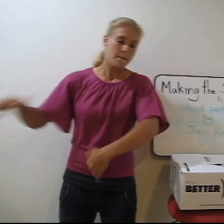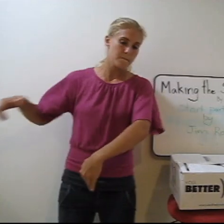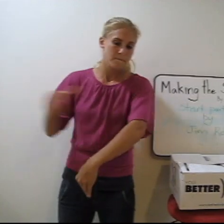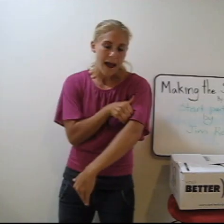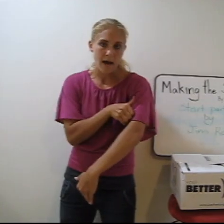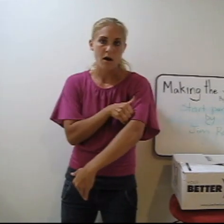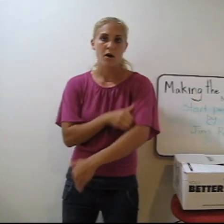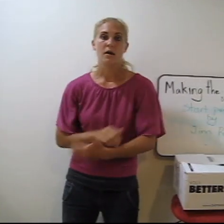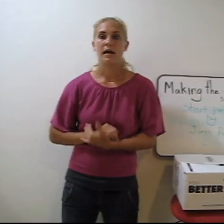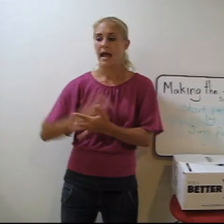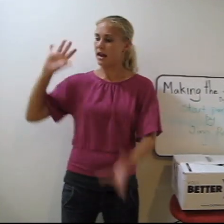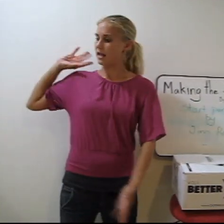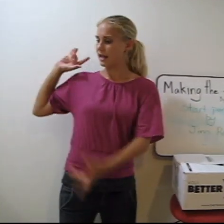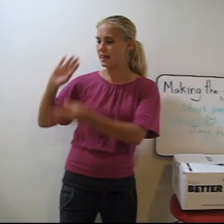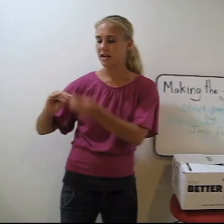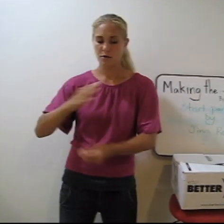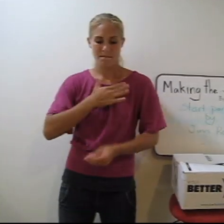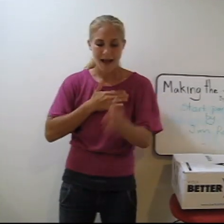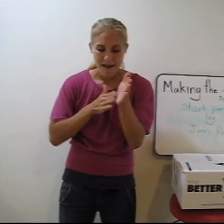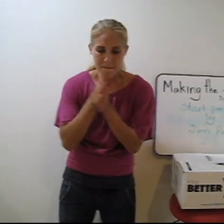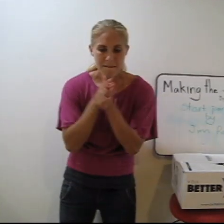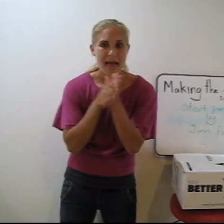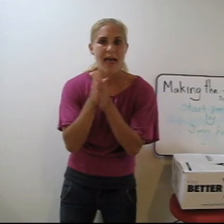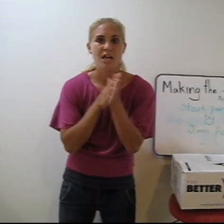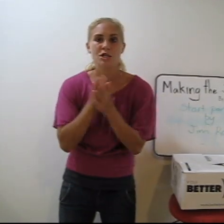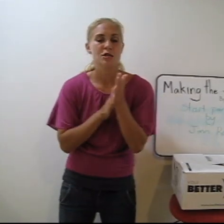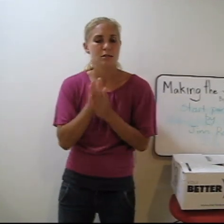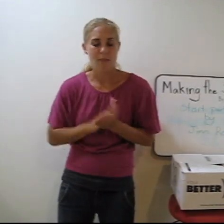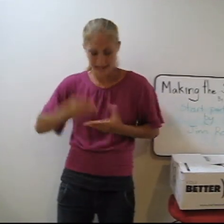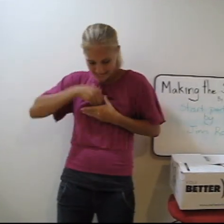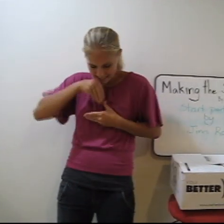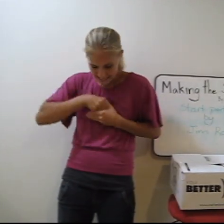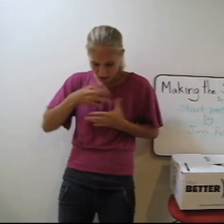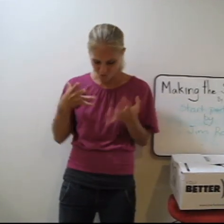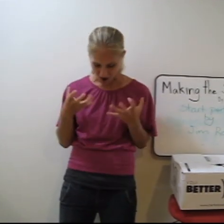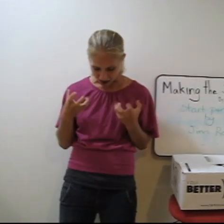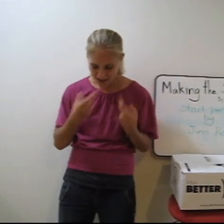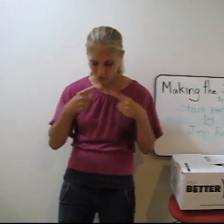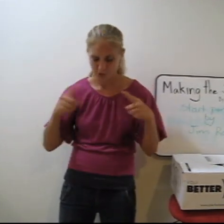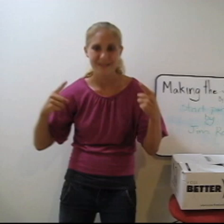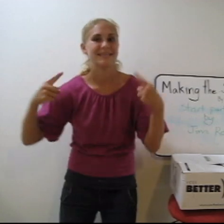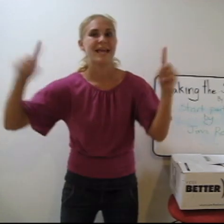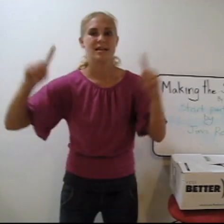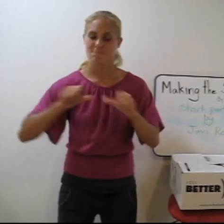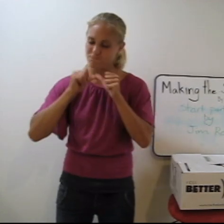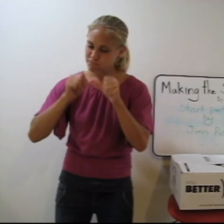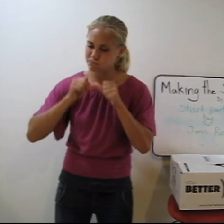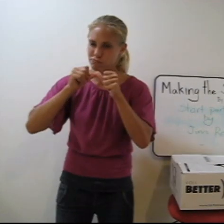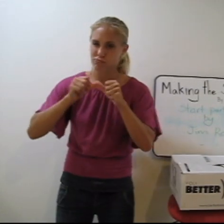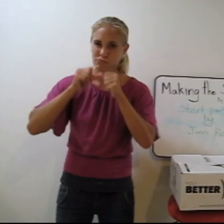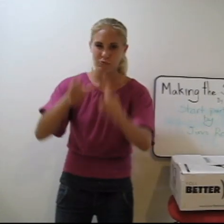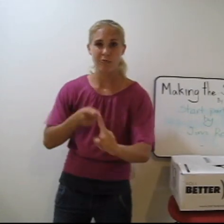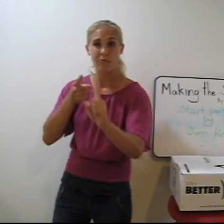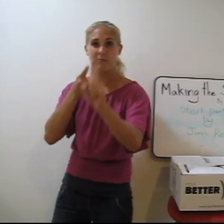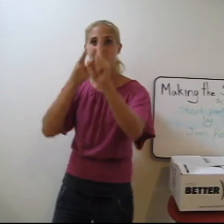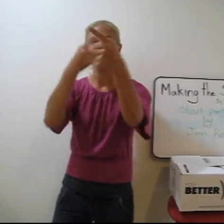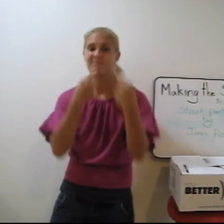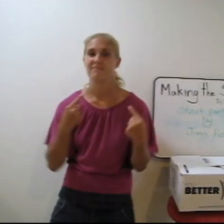collection of your passions, your core motivations for wanting to succeed, persist, and see this journey through. Now, with